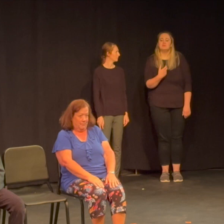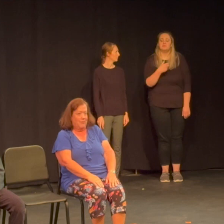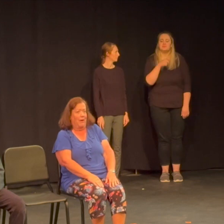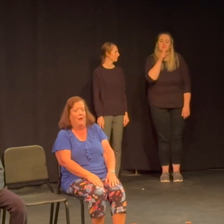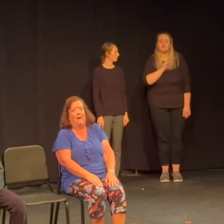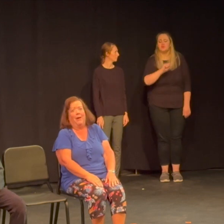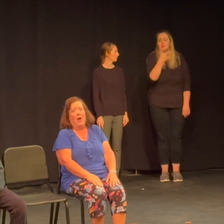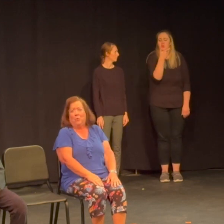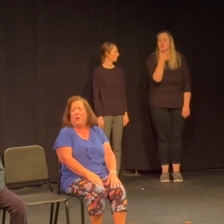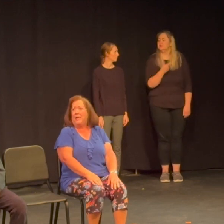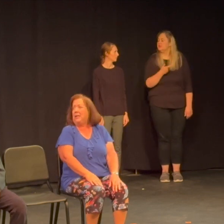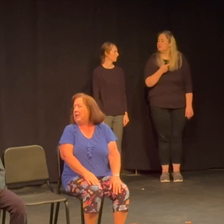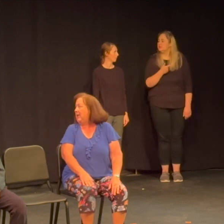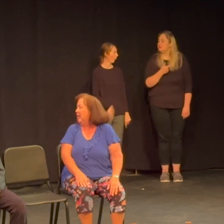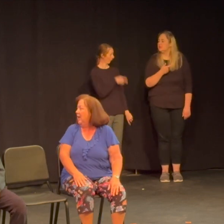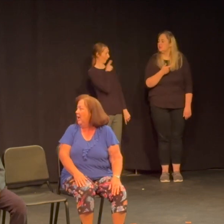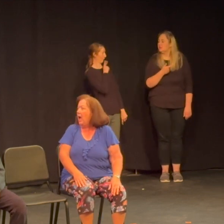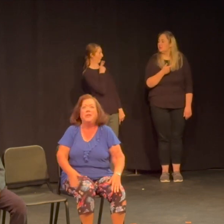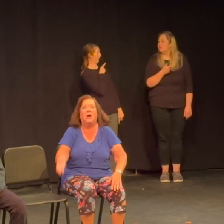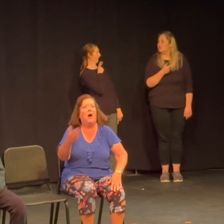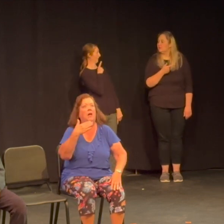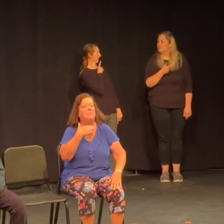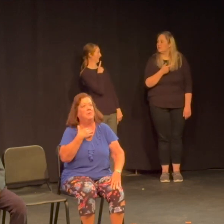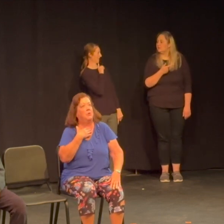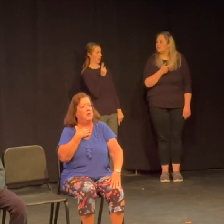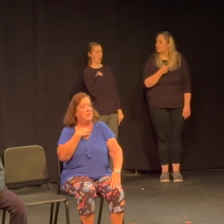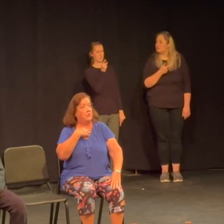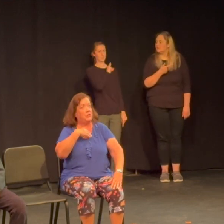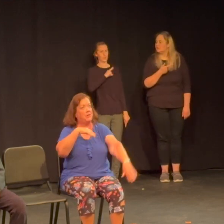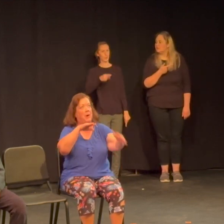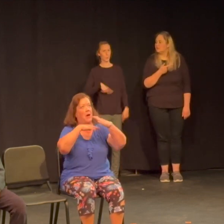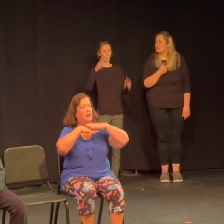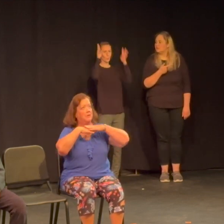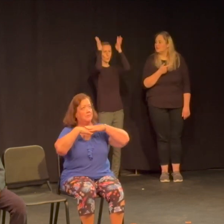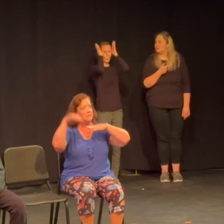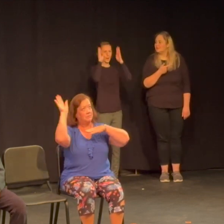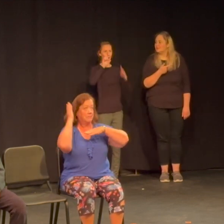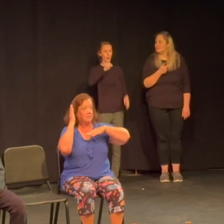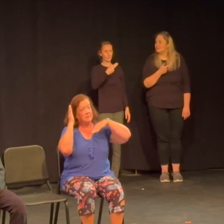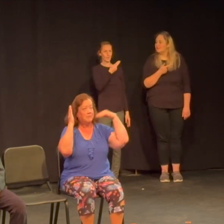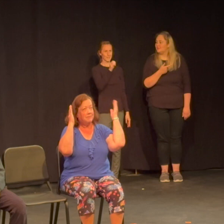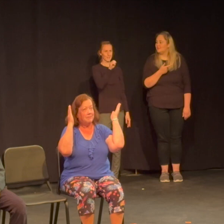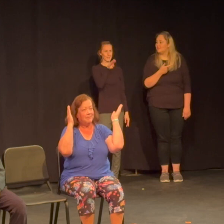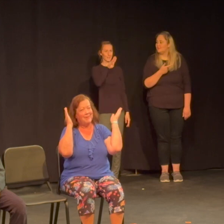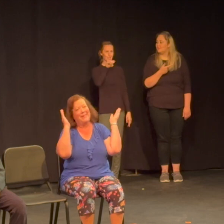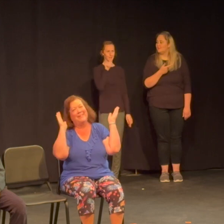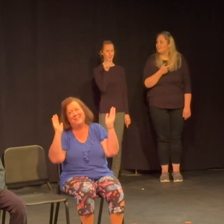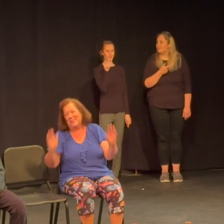21. Really? And I'm the Queen of Sheba. What?